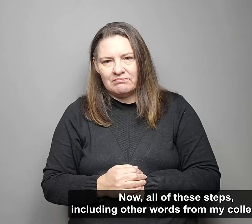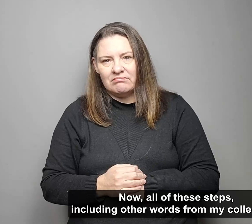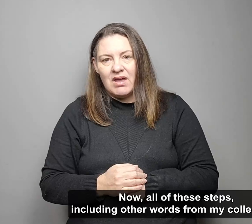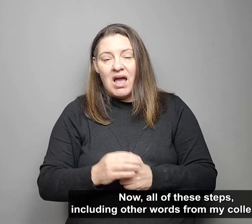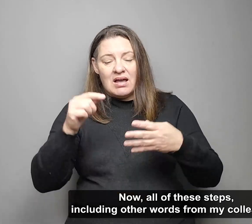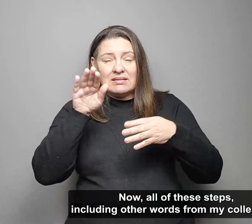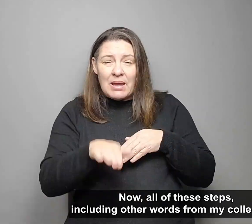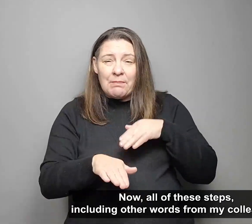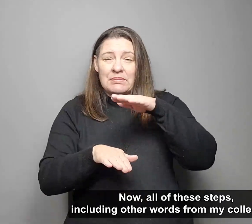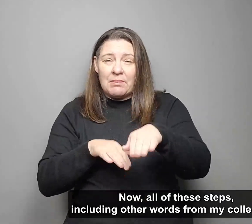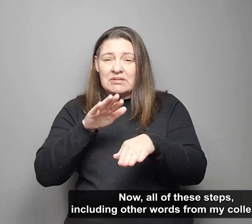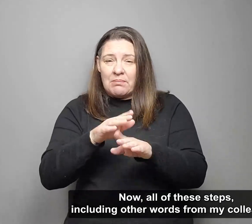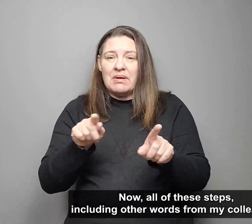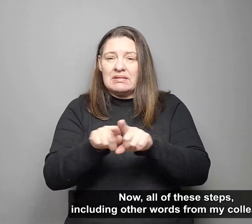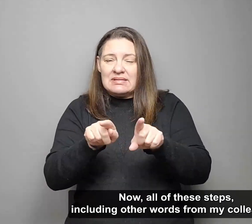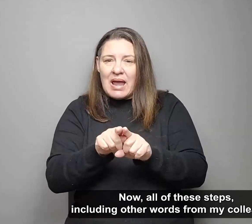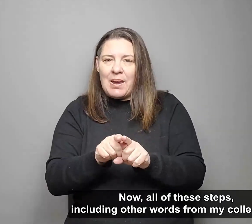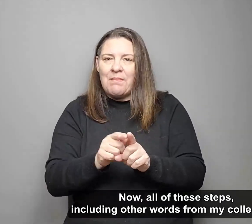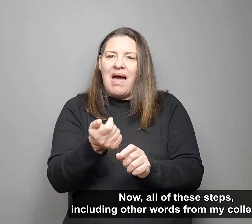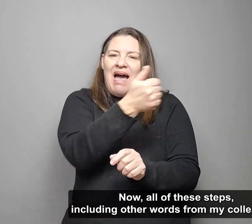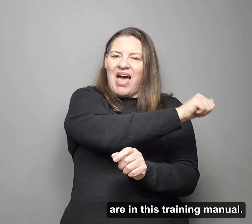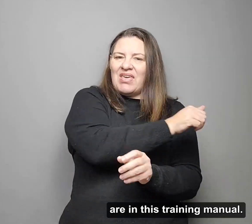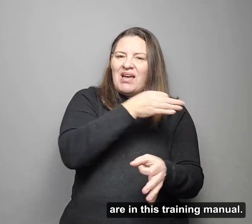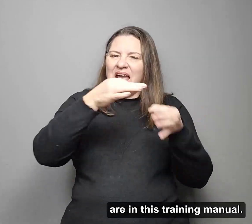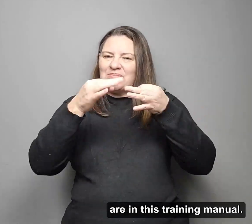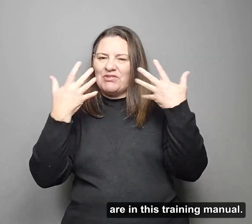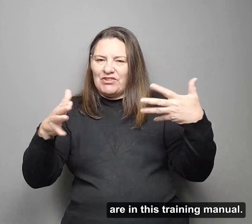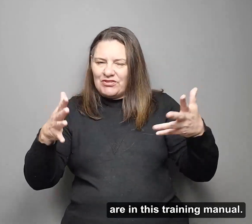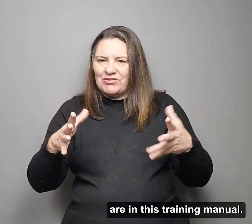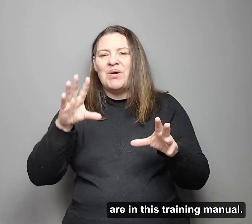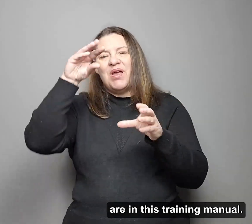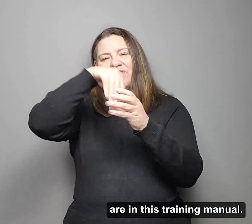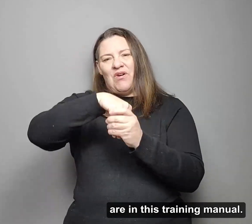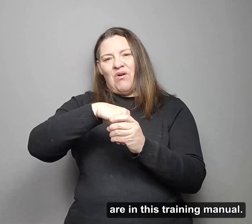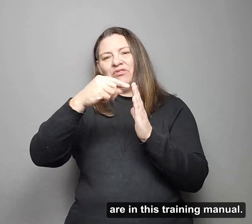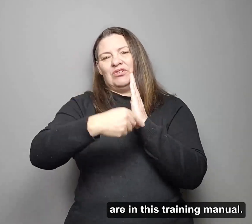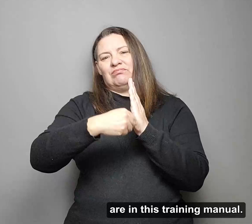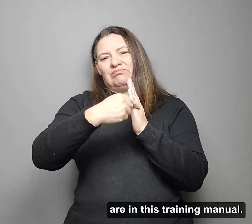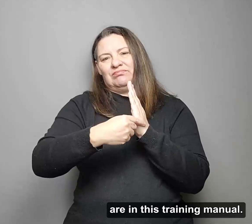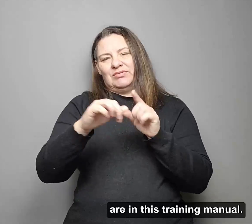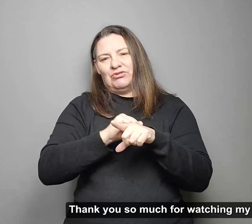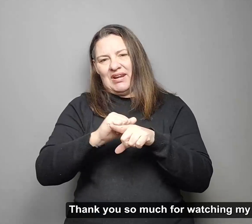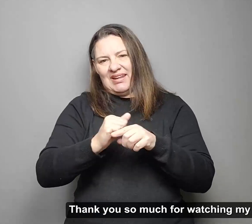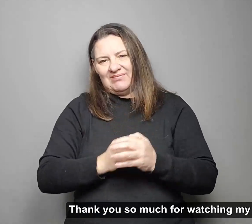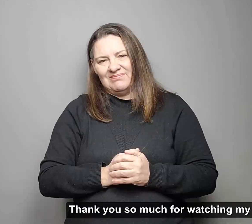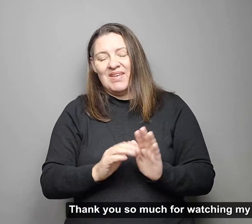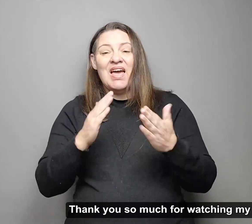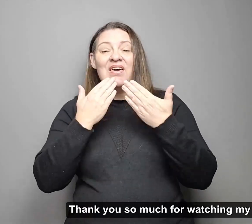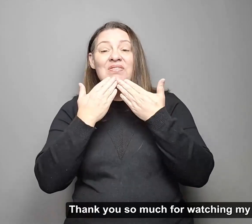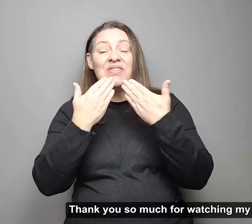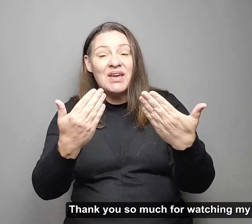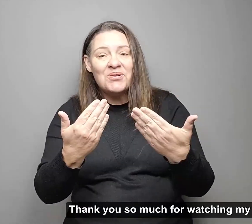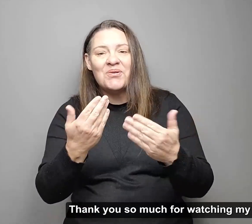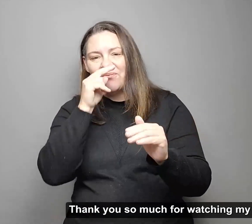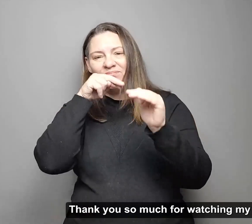of these steps, including other words from my colleagues, are in this training manual. Thank you so much